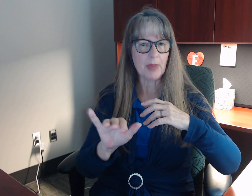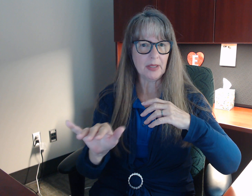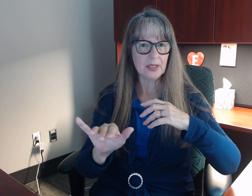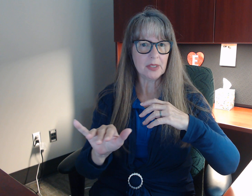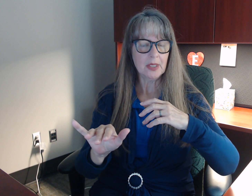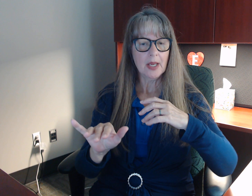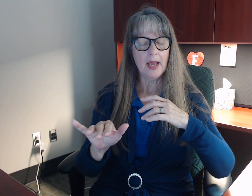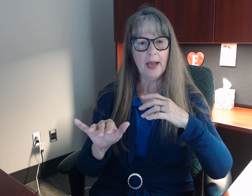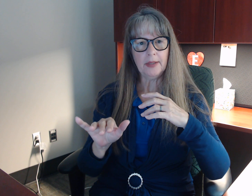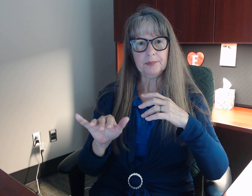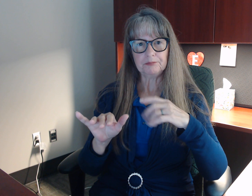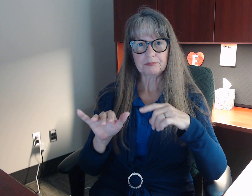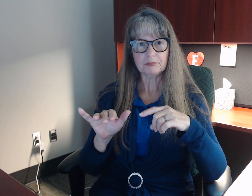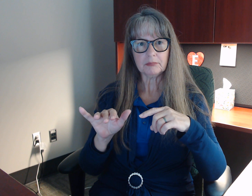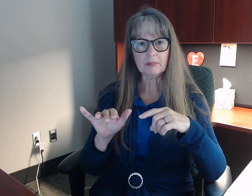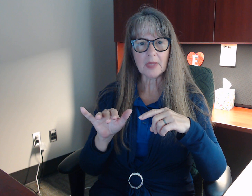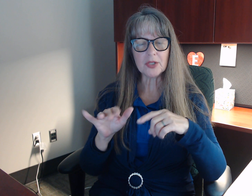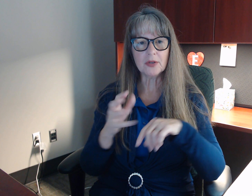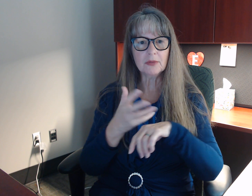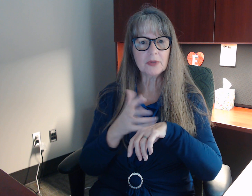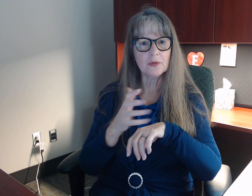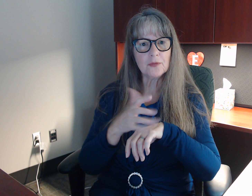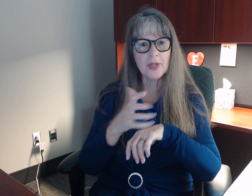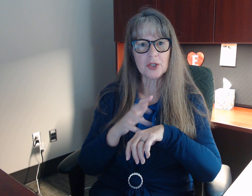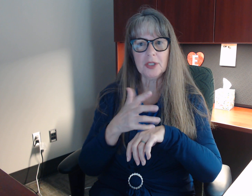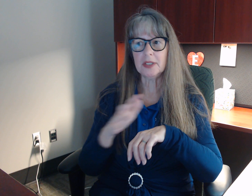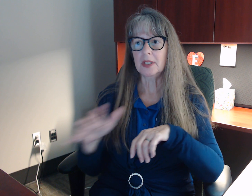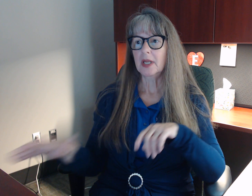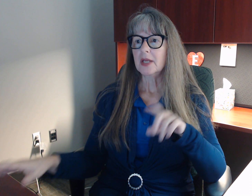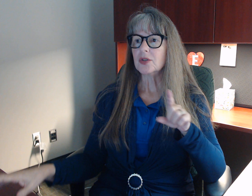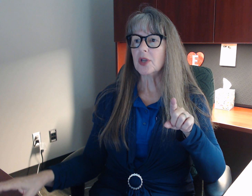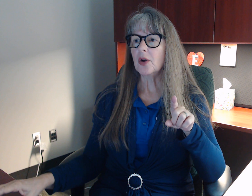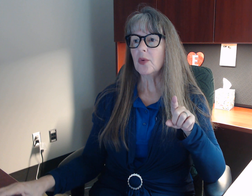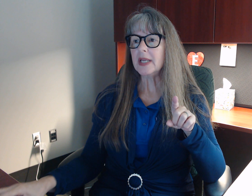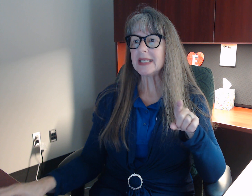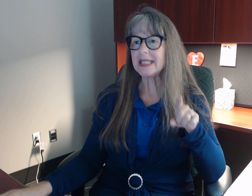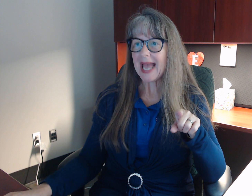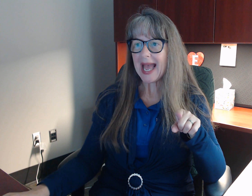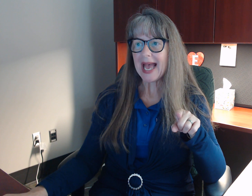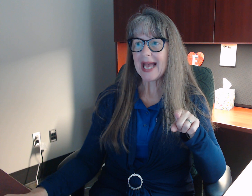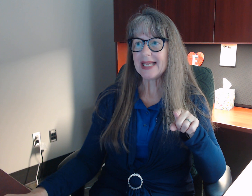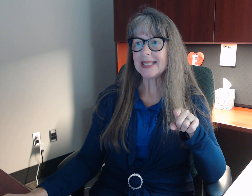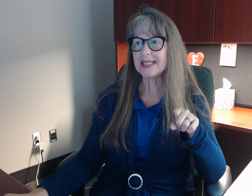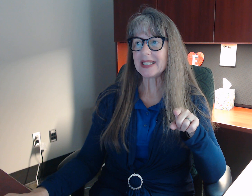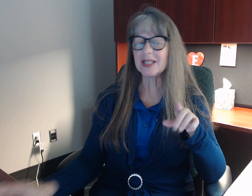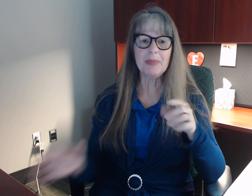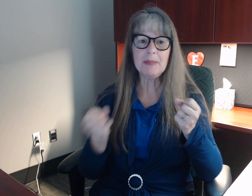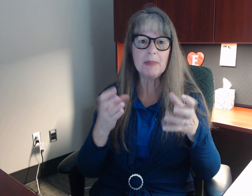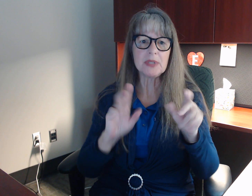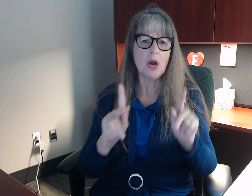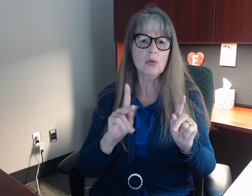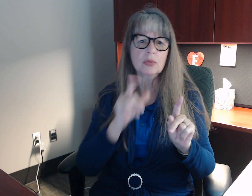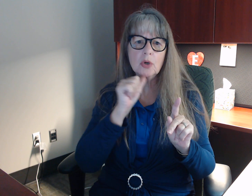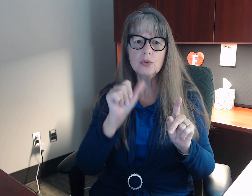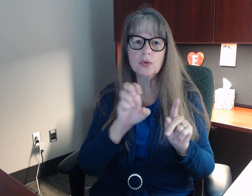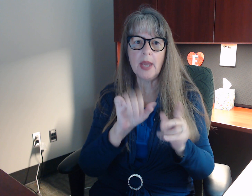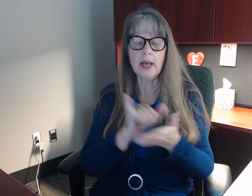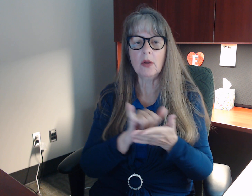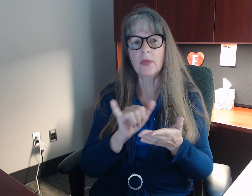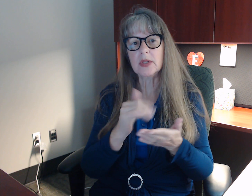it to flush it. So it says, because many people say, oh, don't do that. And then some